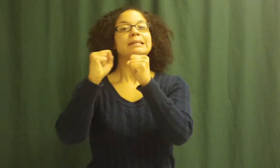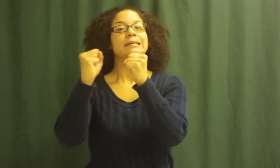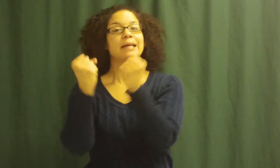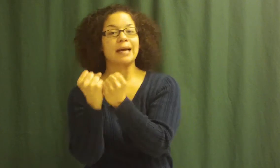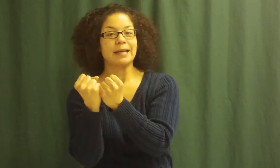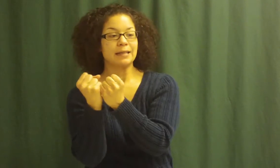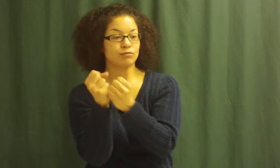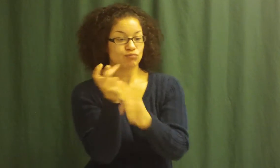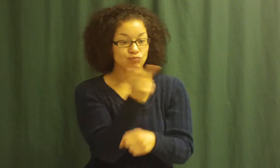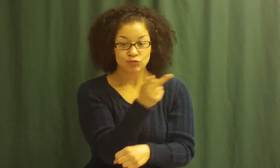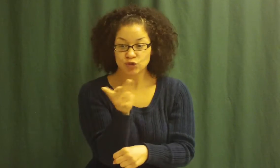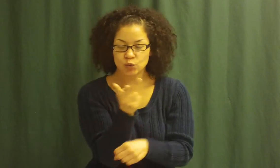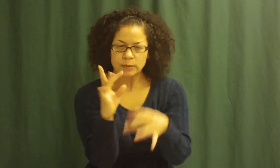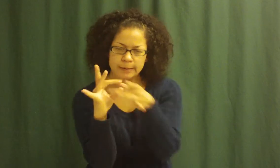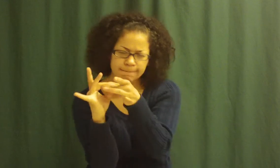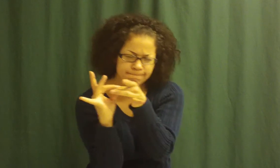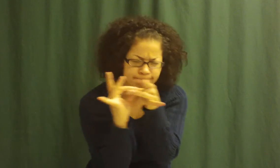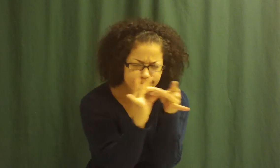intrinsically related.